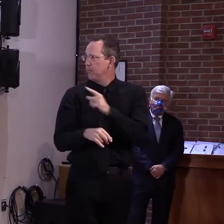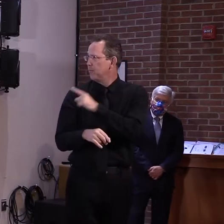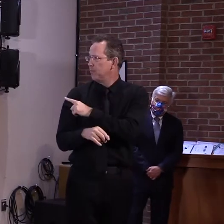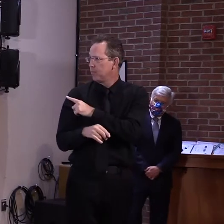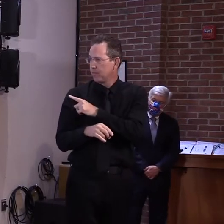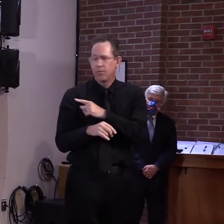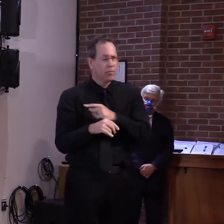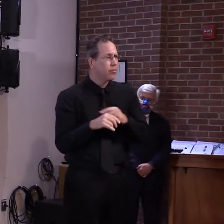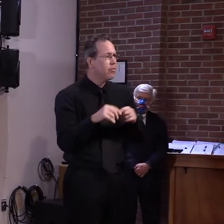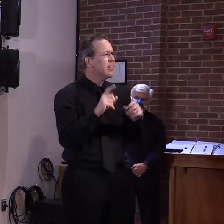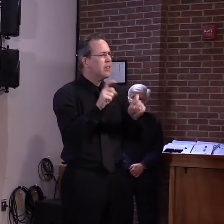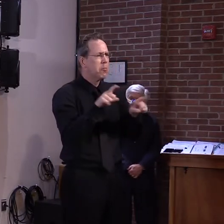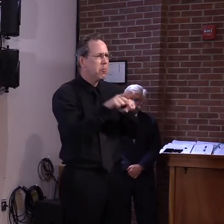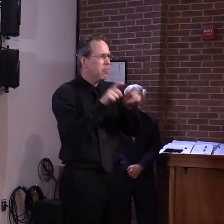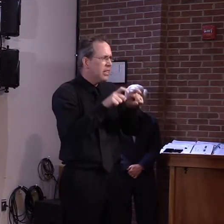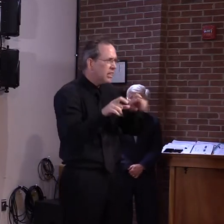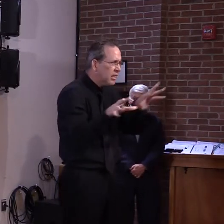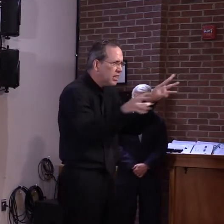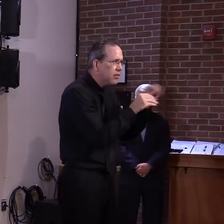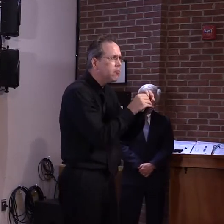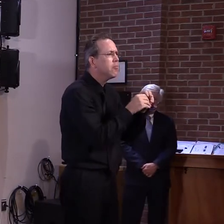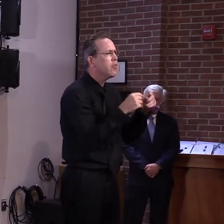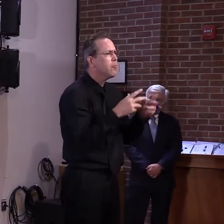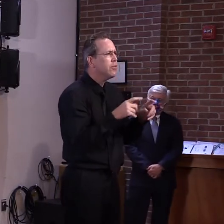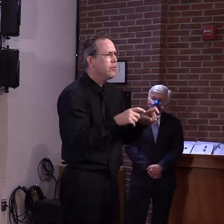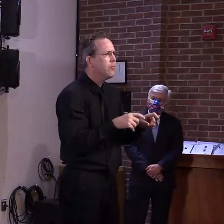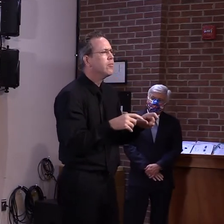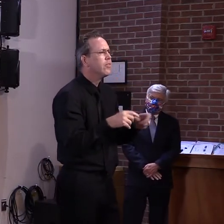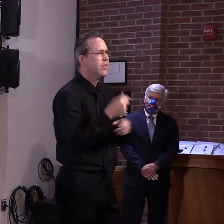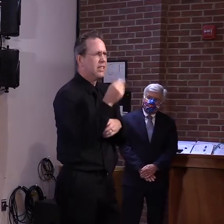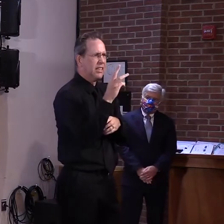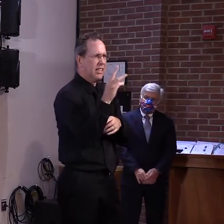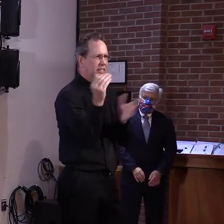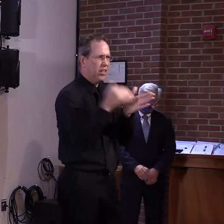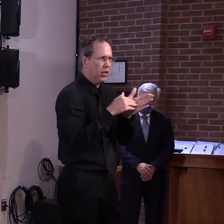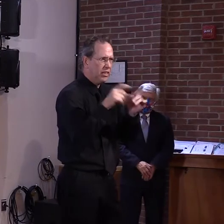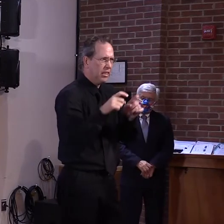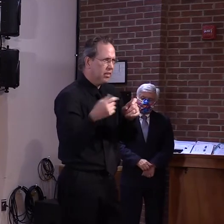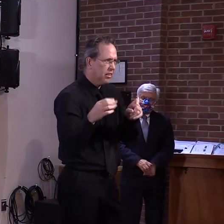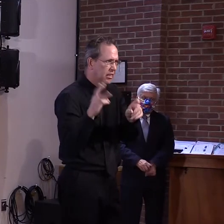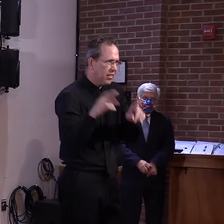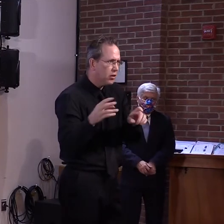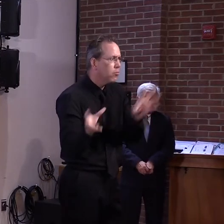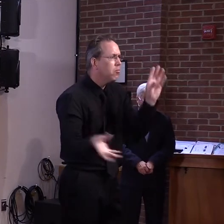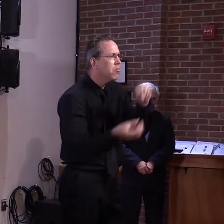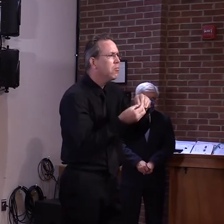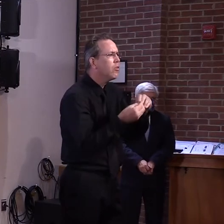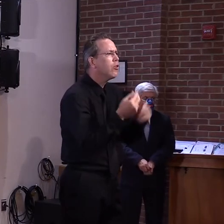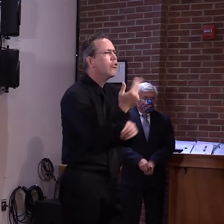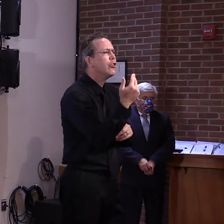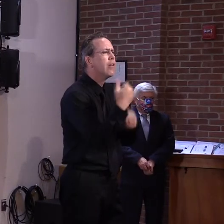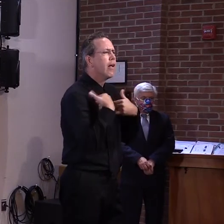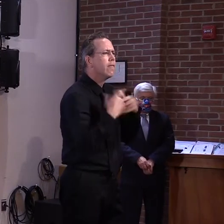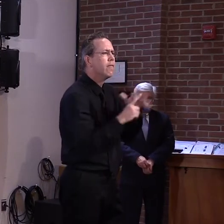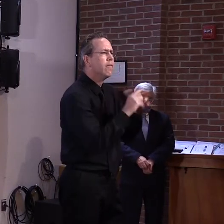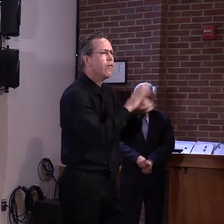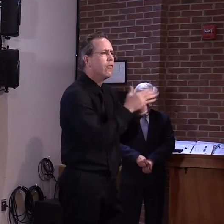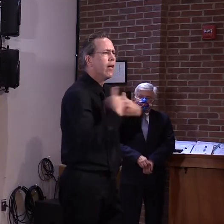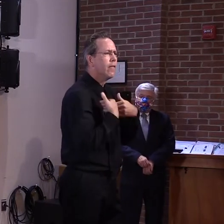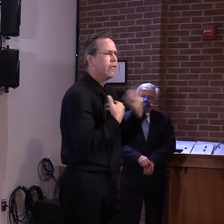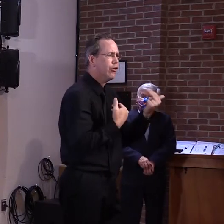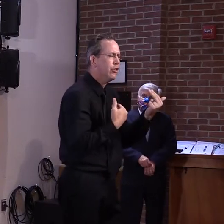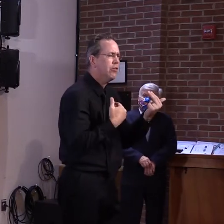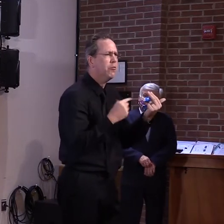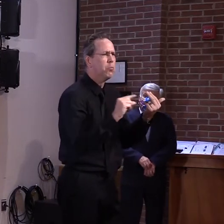tests with only 13 positives. So a very similar picture in the Burlington area when compared to the entire state as a whole.